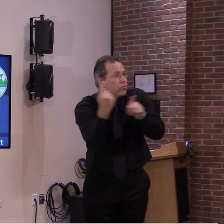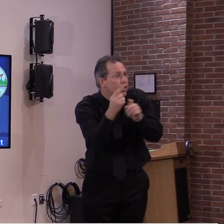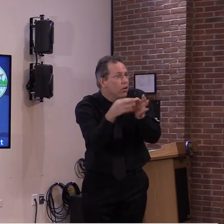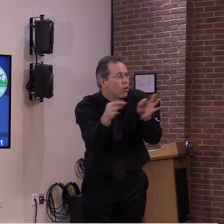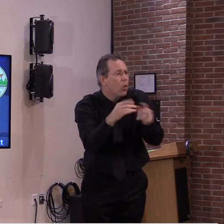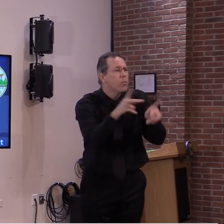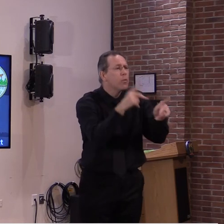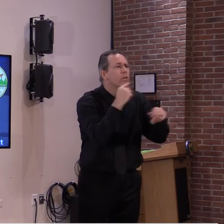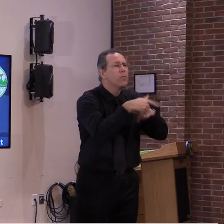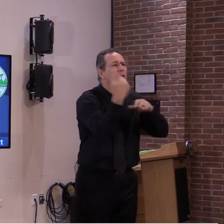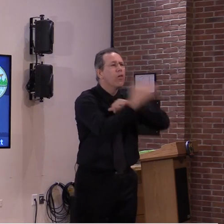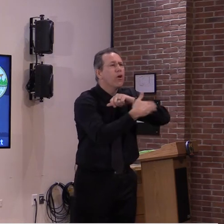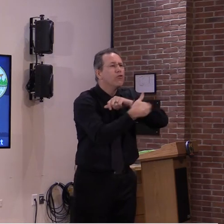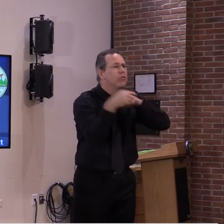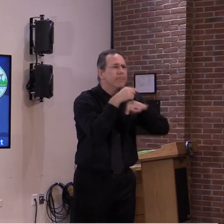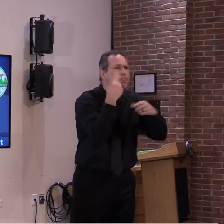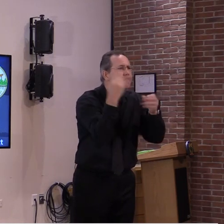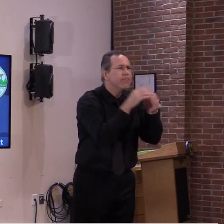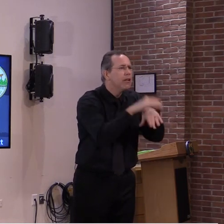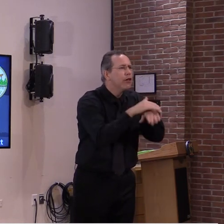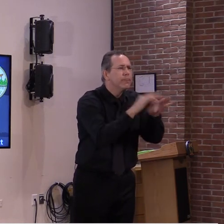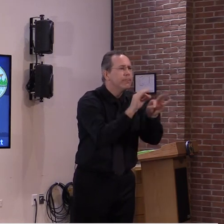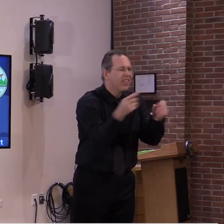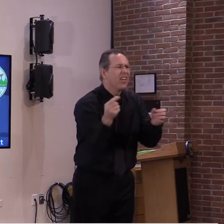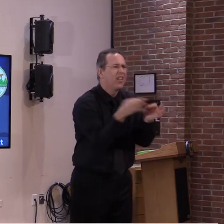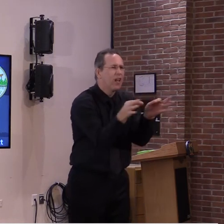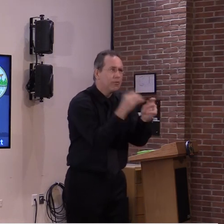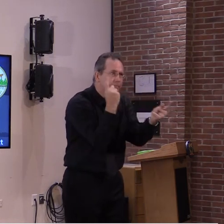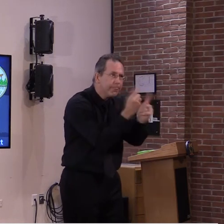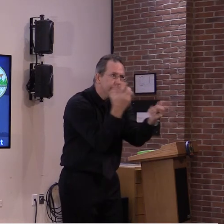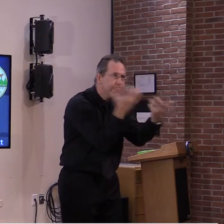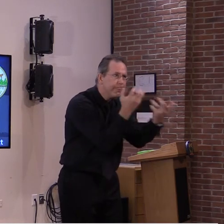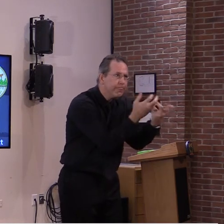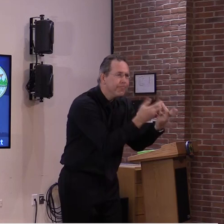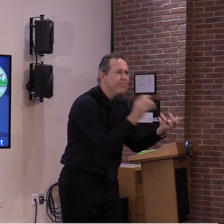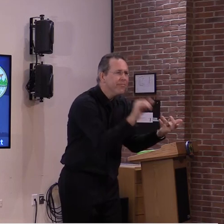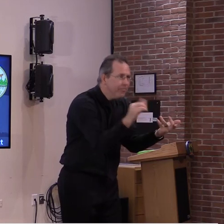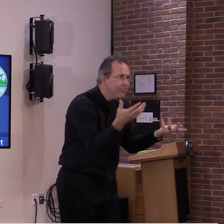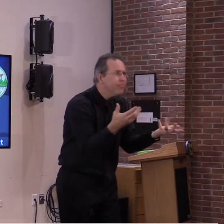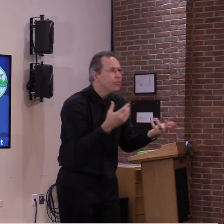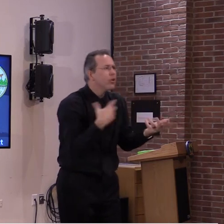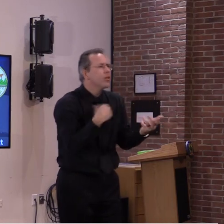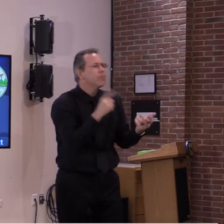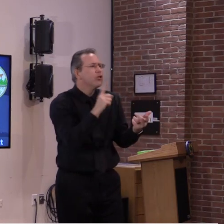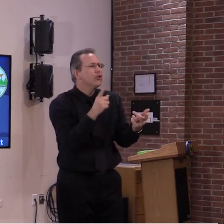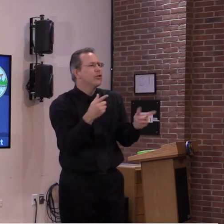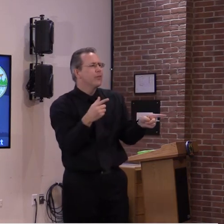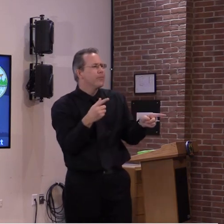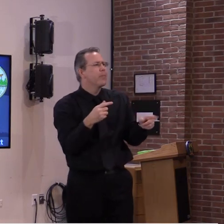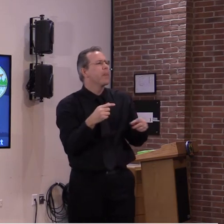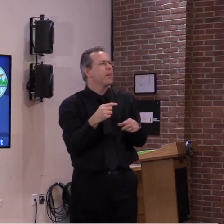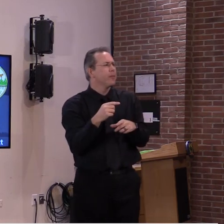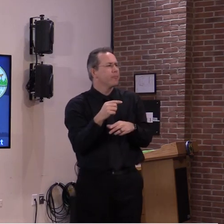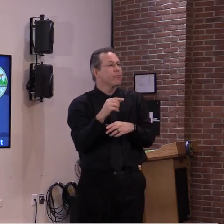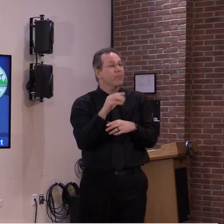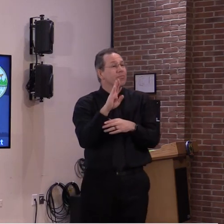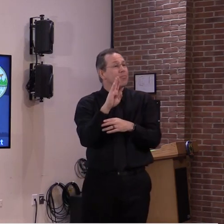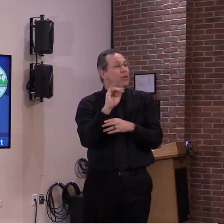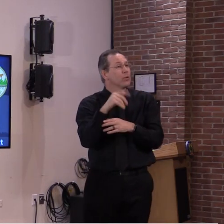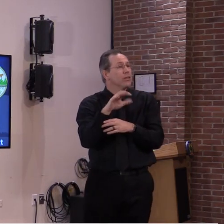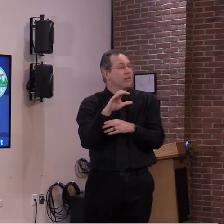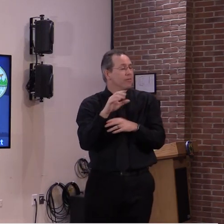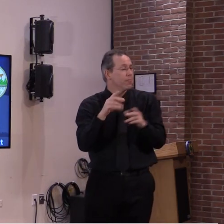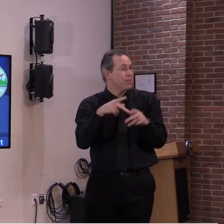related to the issues that make the BIPOC population a priority group and relate to some of the